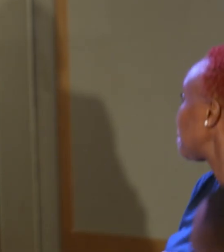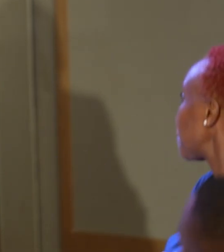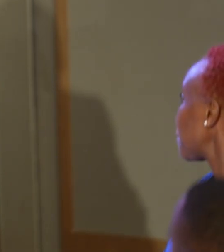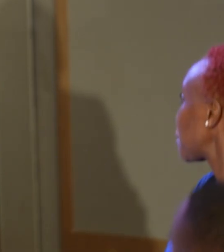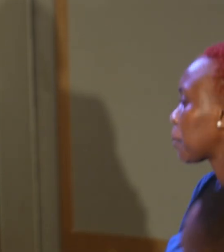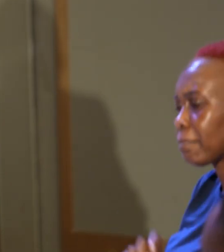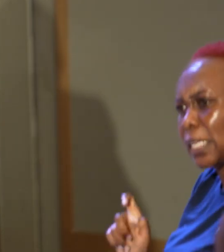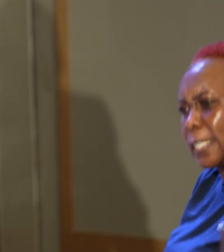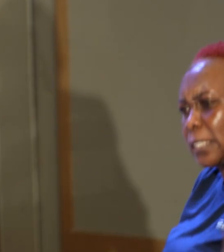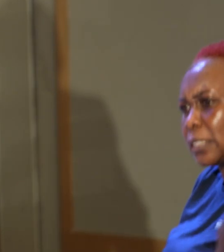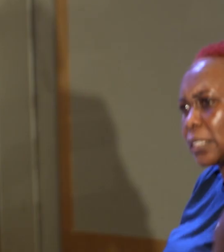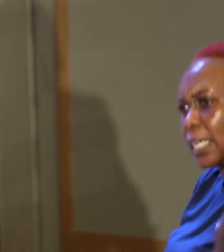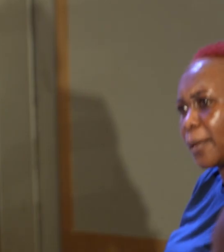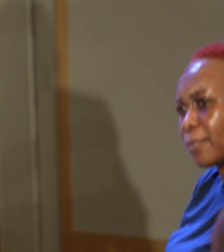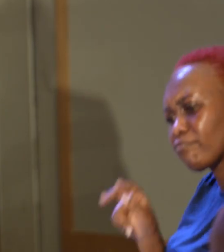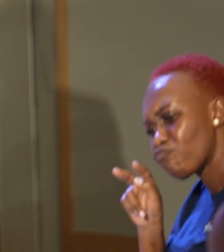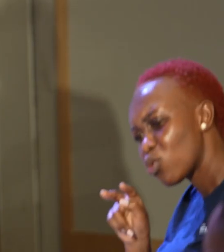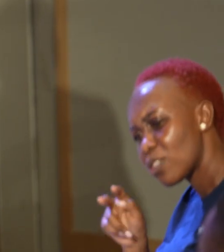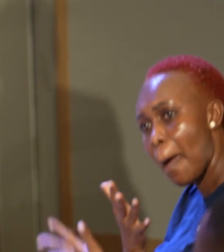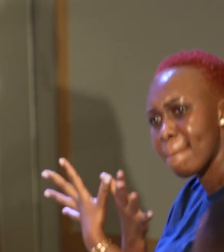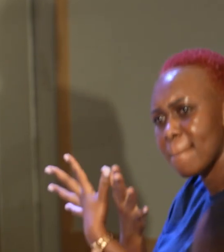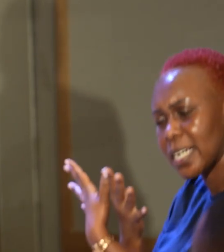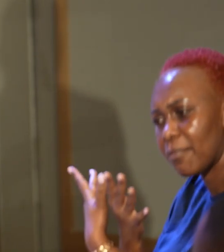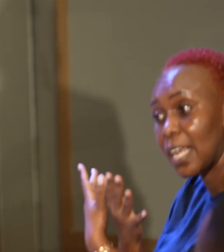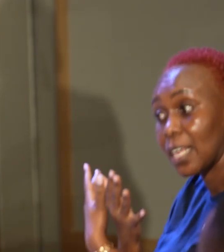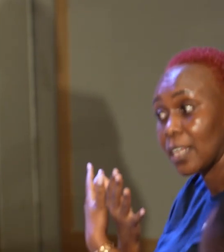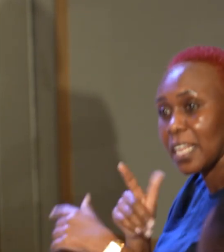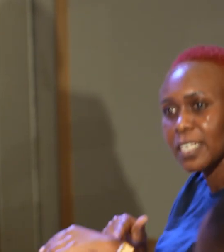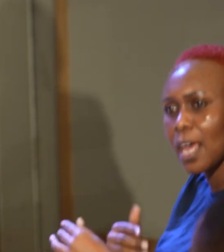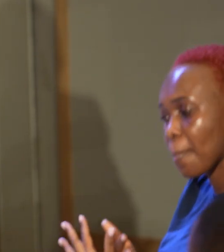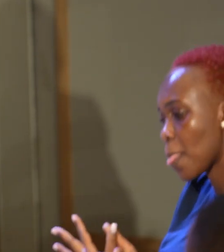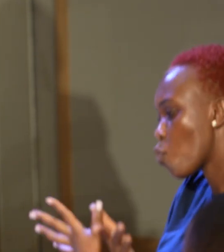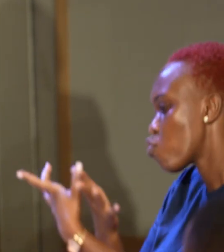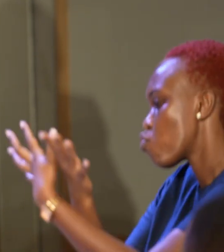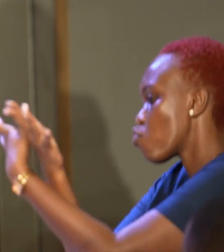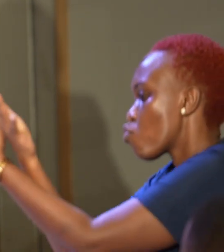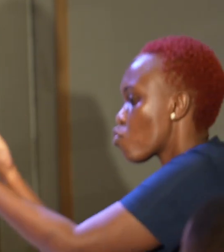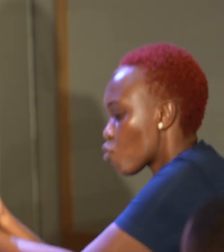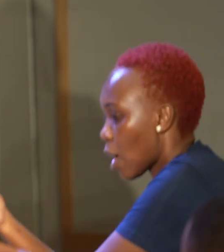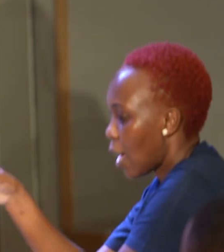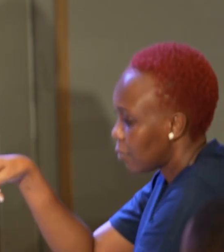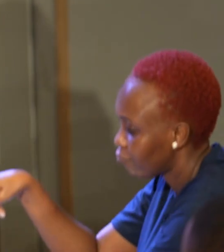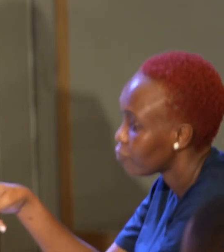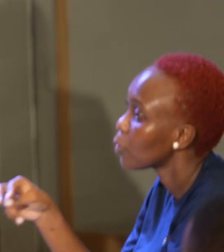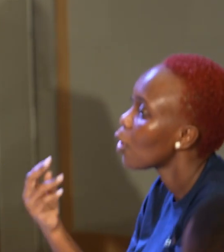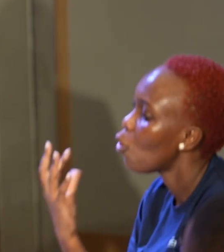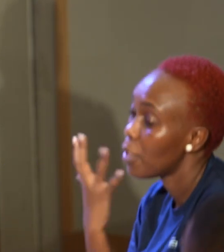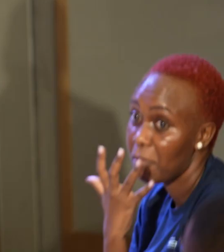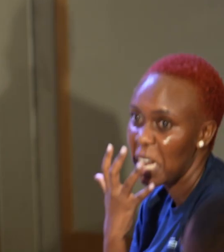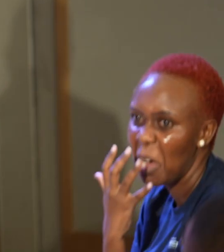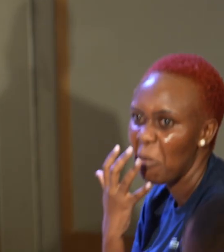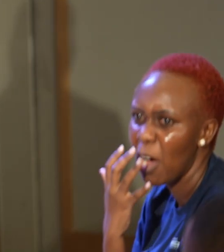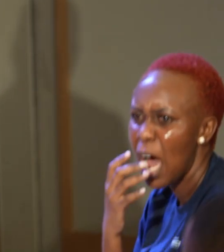Now, when you look at the butterfly, when it gets to the flower, it does not dig deep to